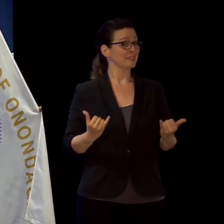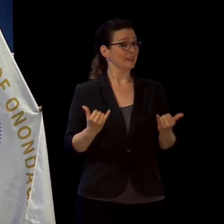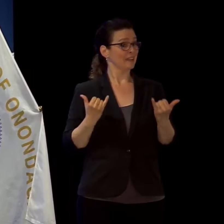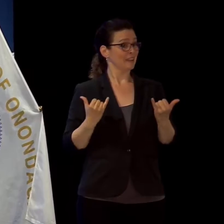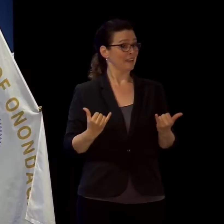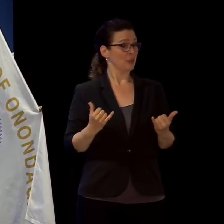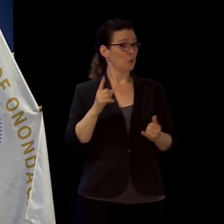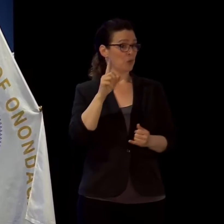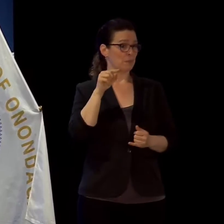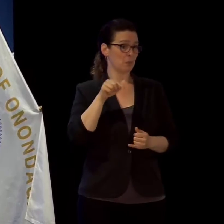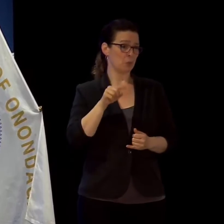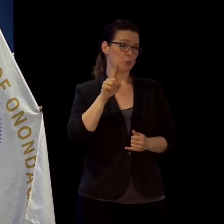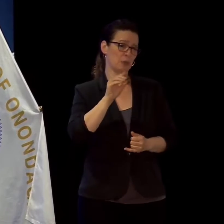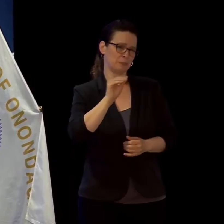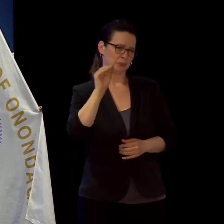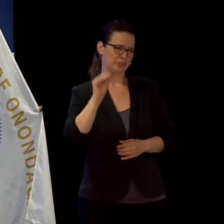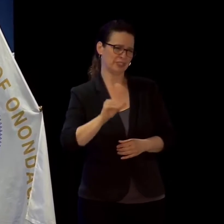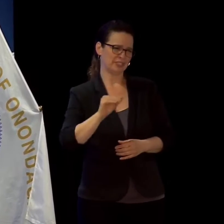1.1%. So